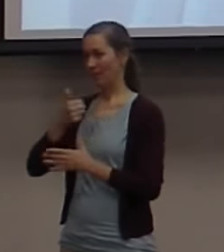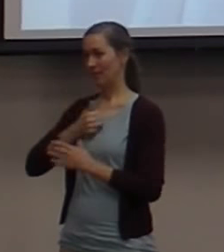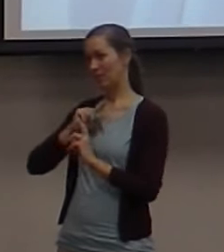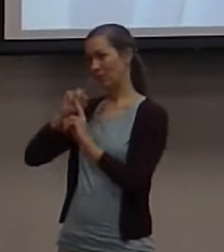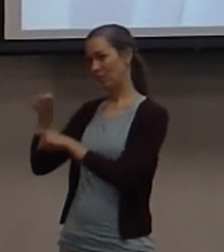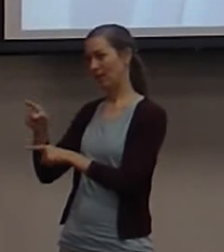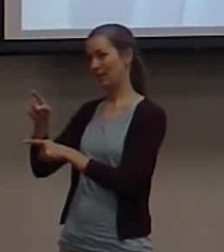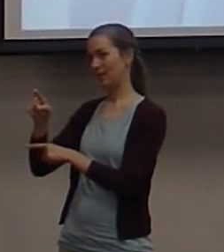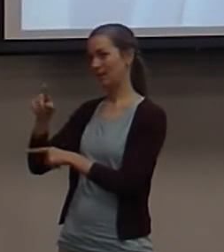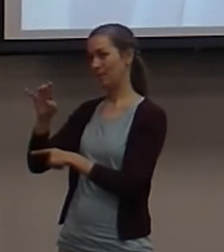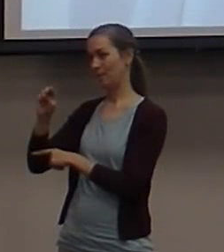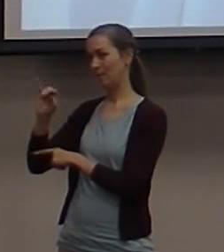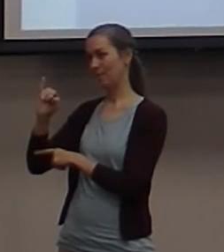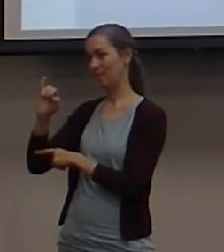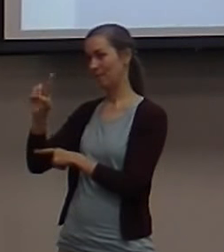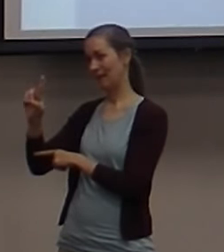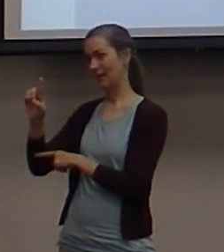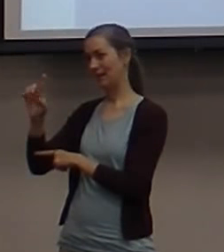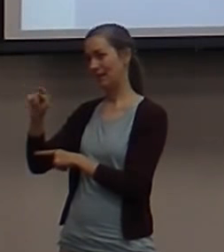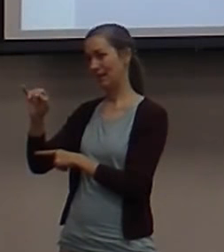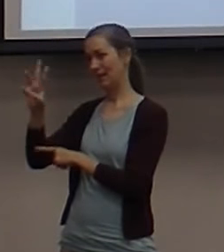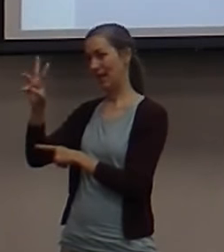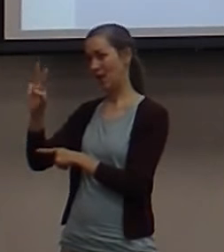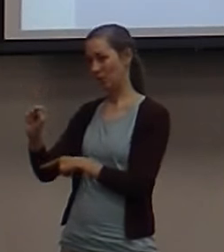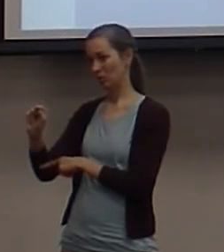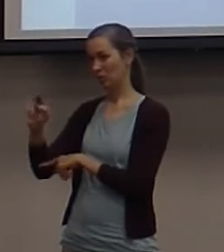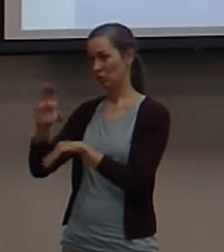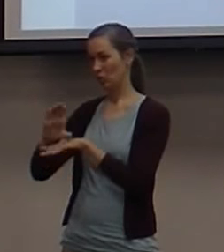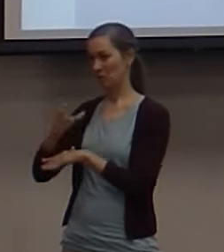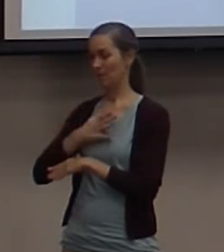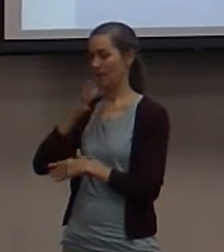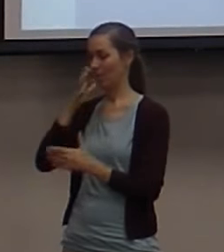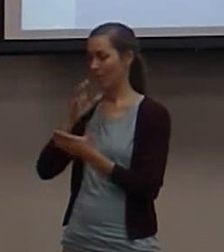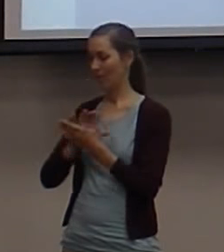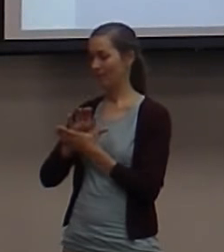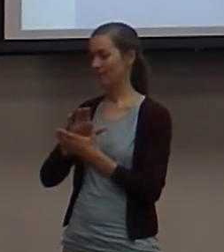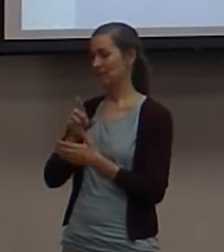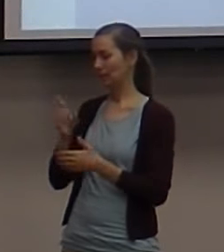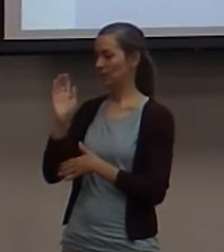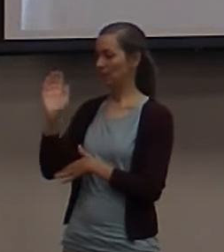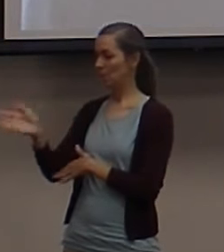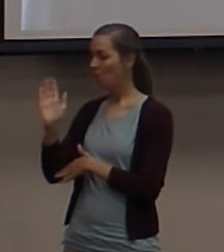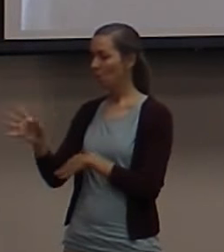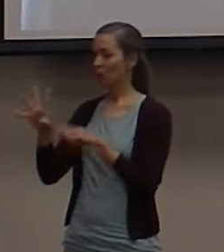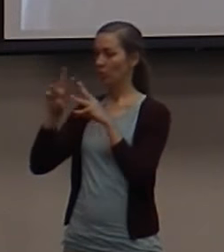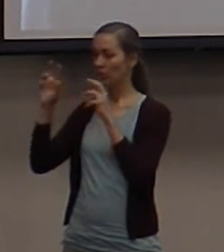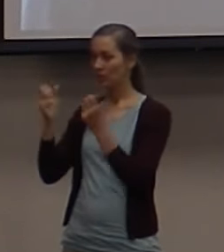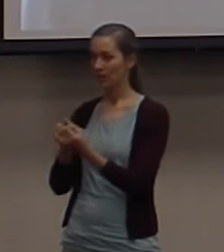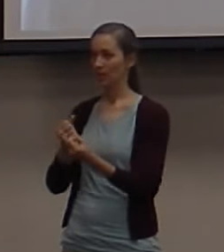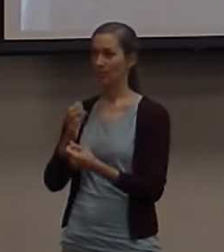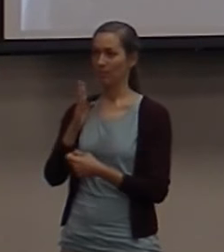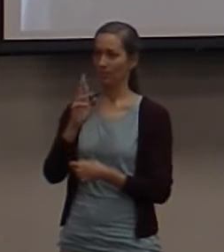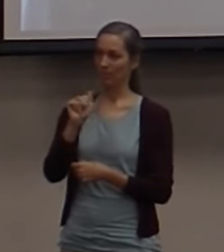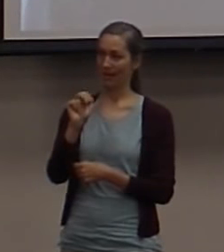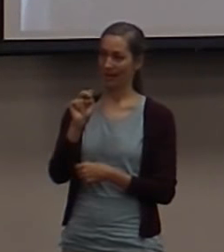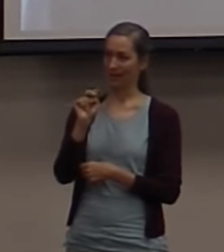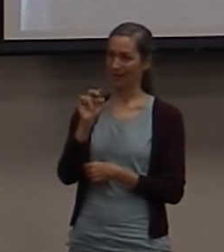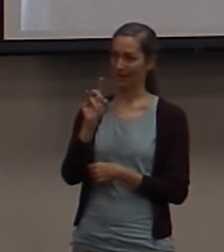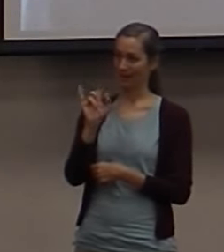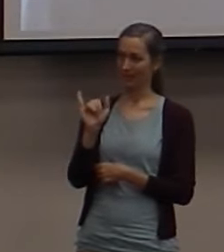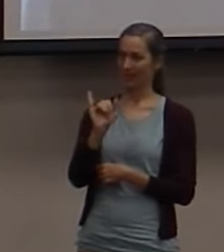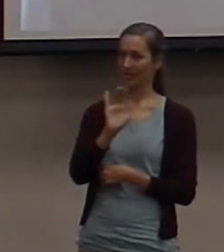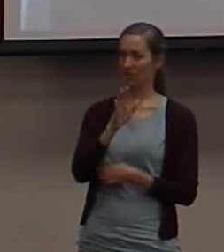Um, Betty spoke at the workshop, as did Brandy's wife, Penny. Taught the ladies.